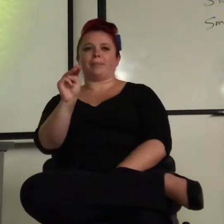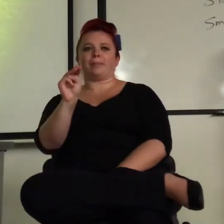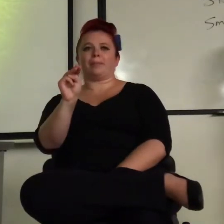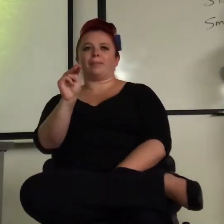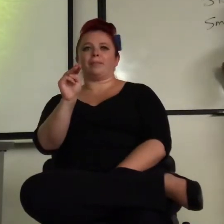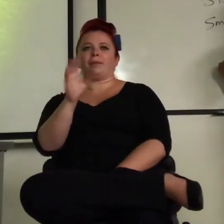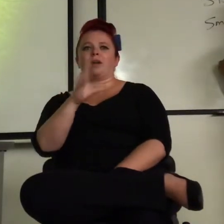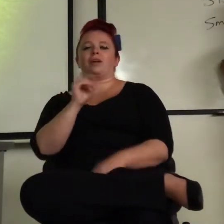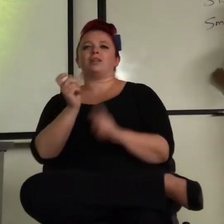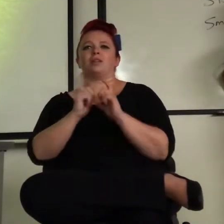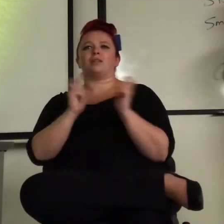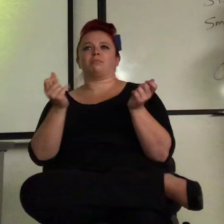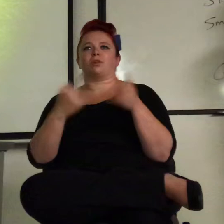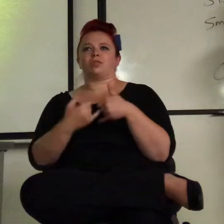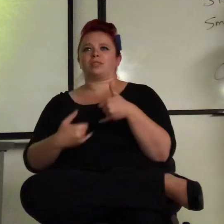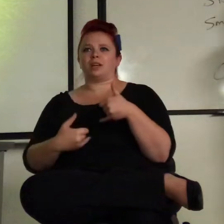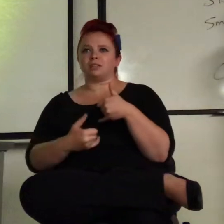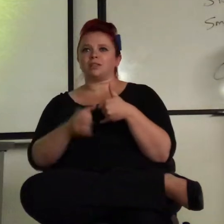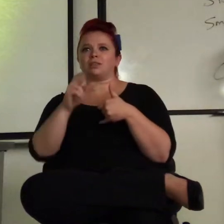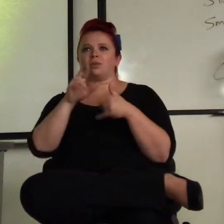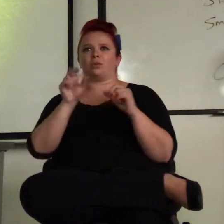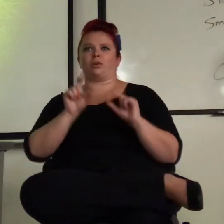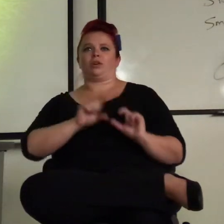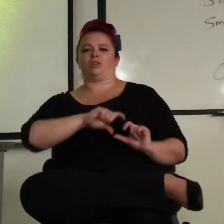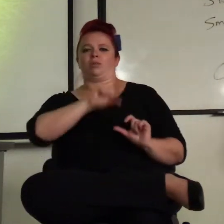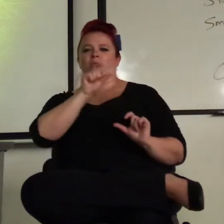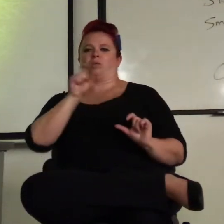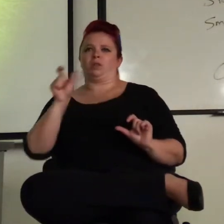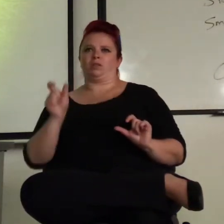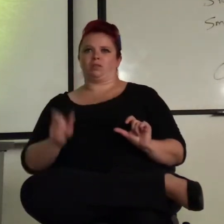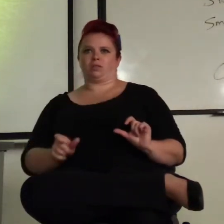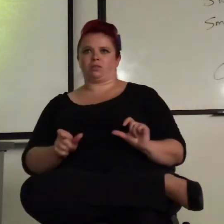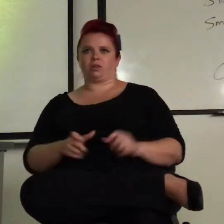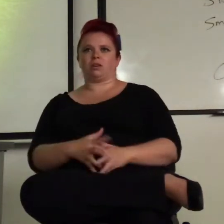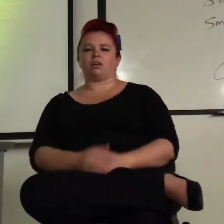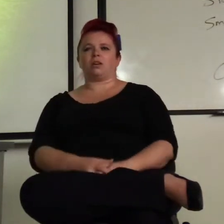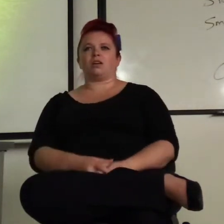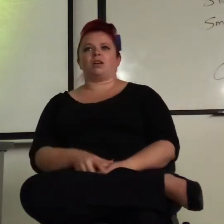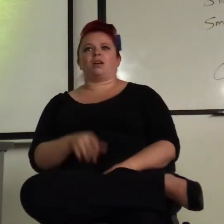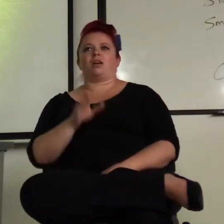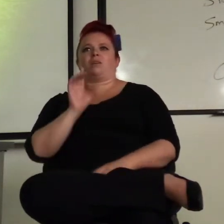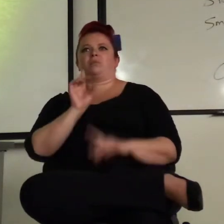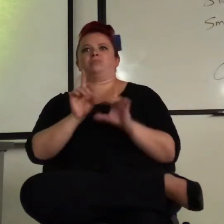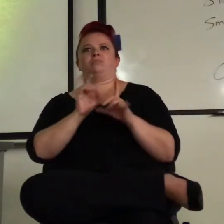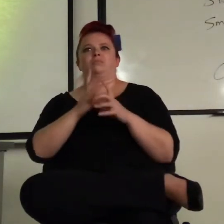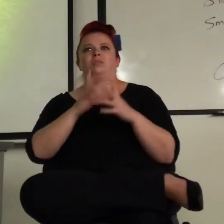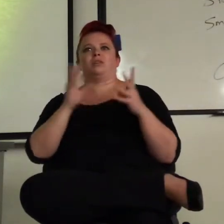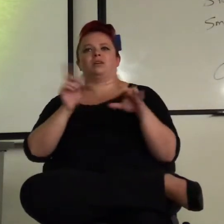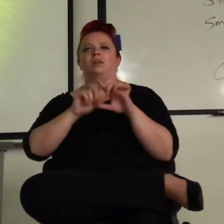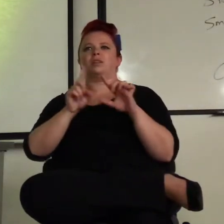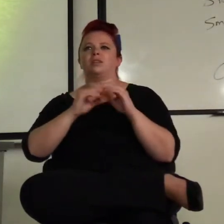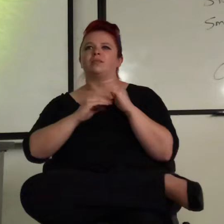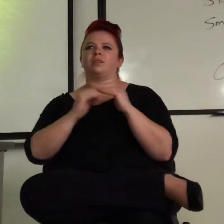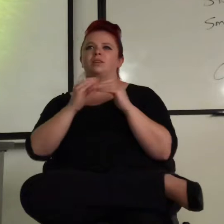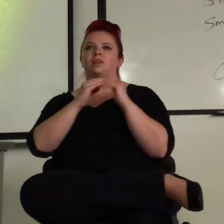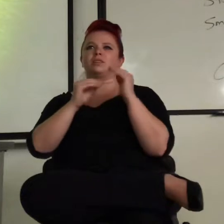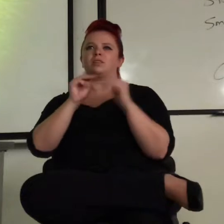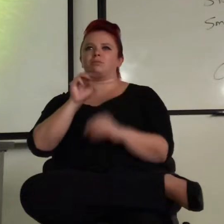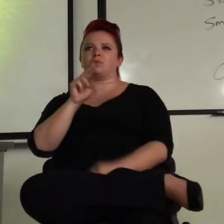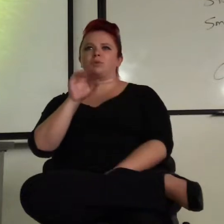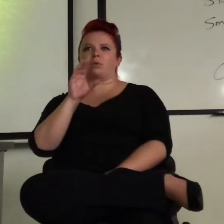then large intestine or colon. Do that last. And I ask a lot the different layers of